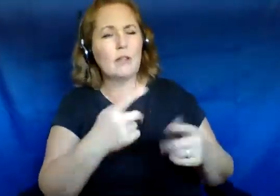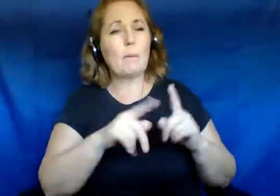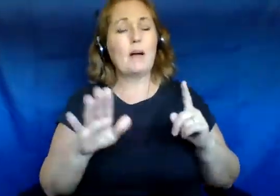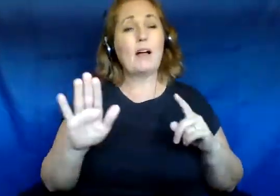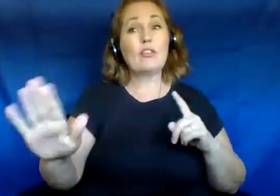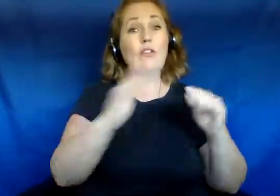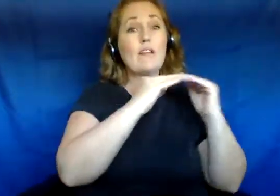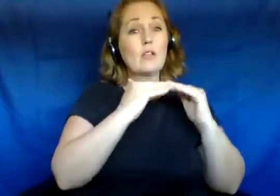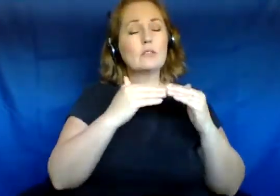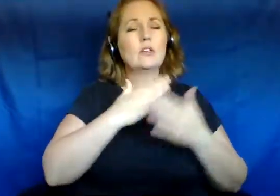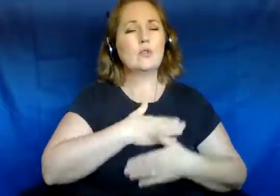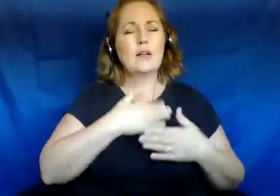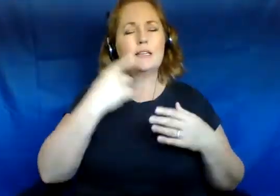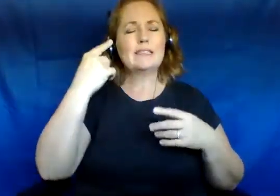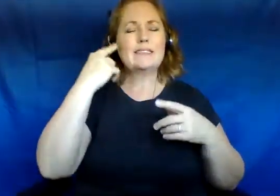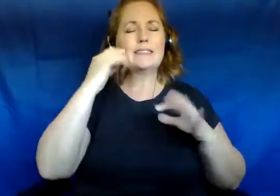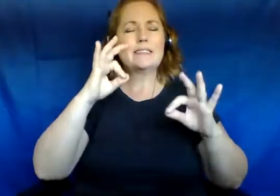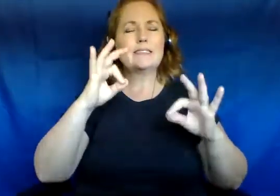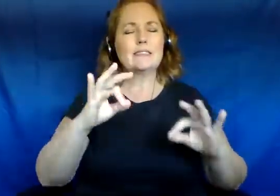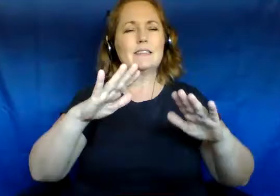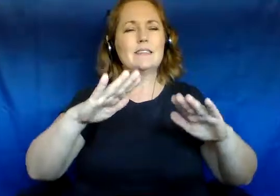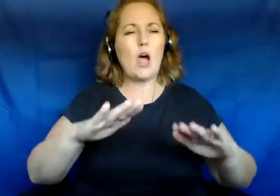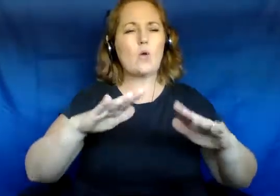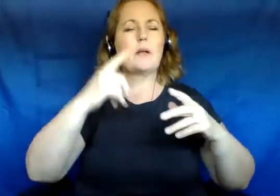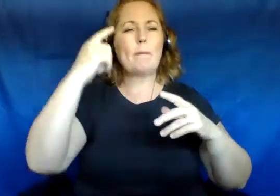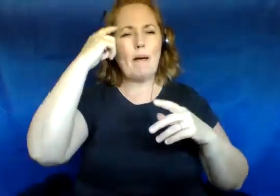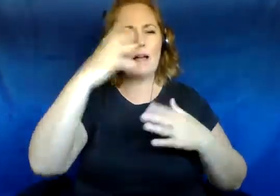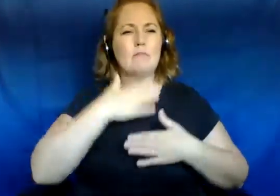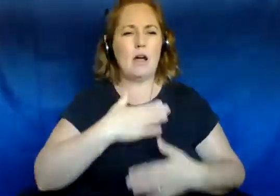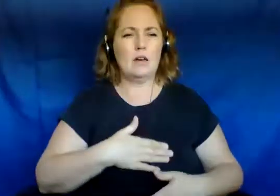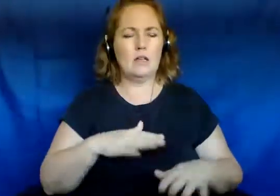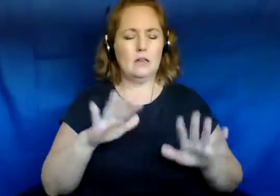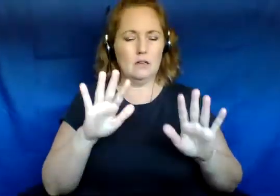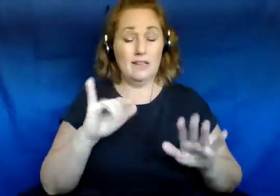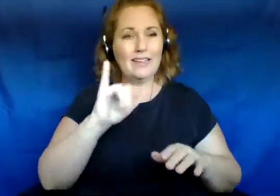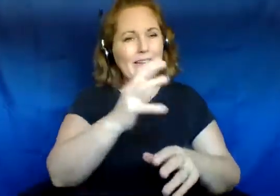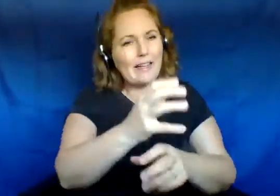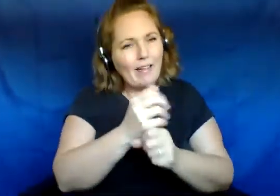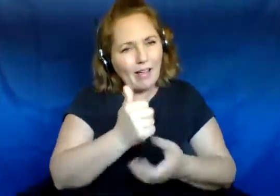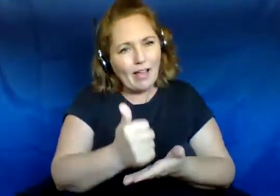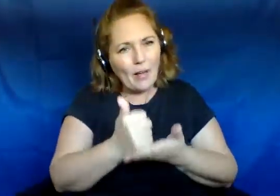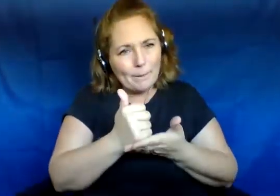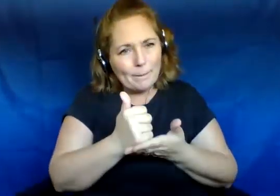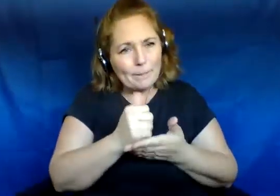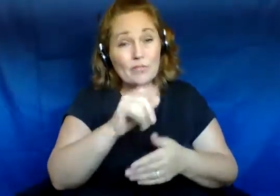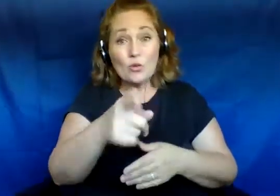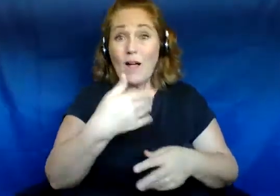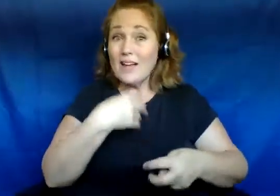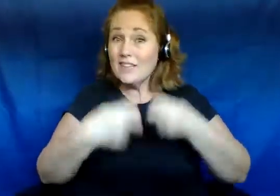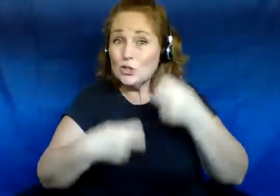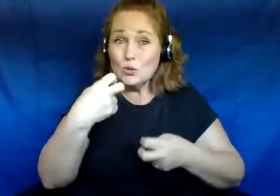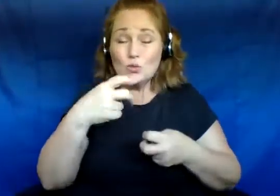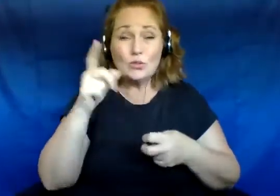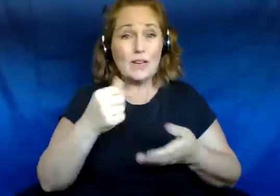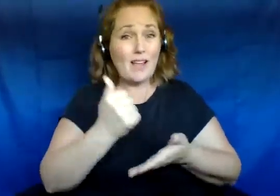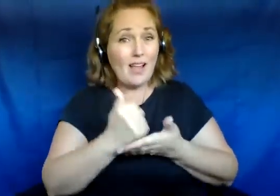sound minds and bodies. Get help. If you have issues that need help and you are